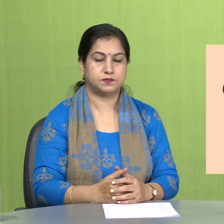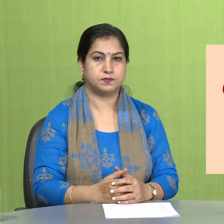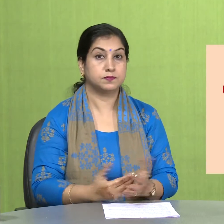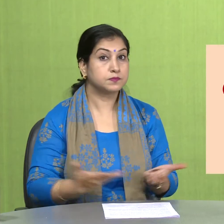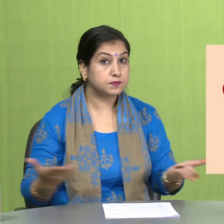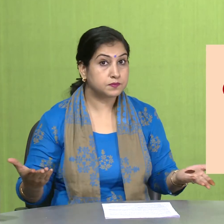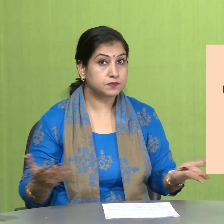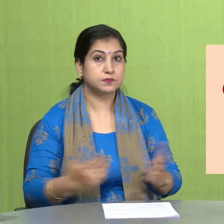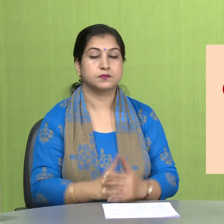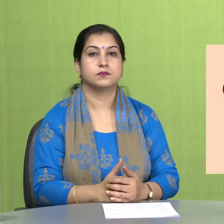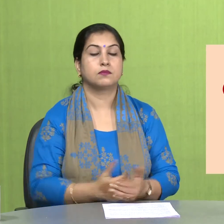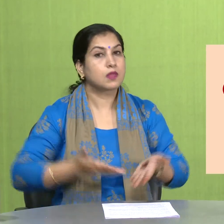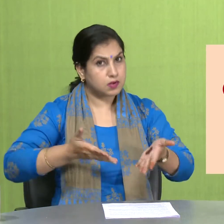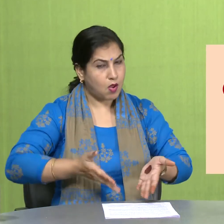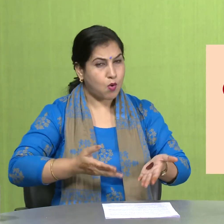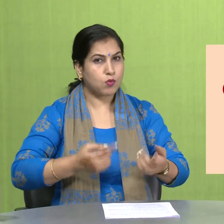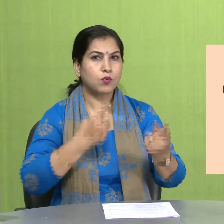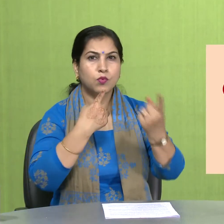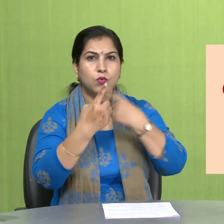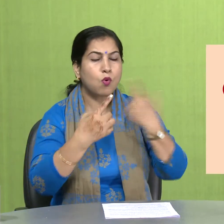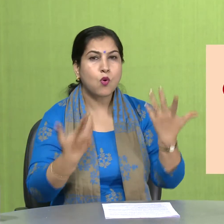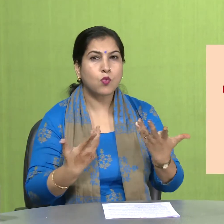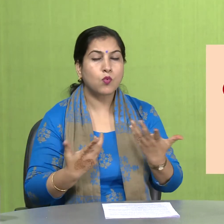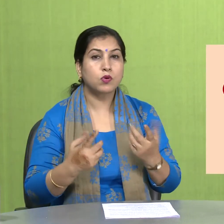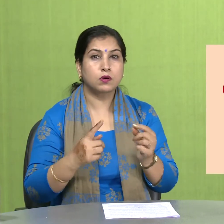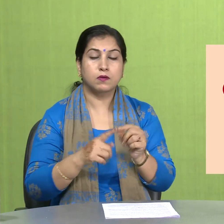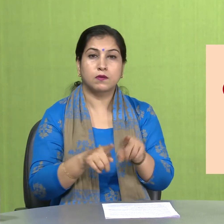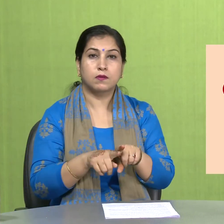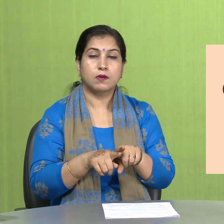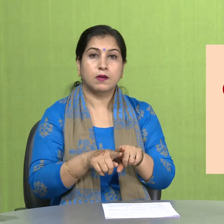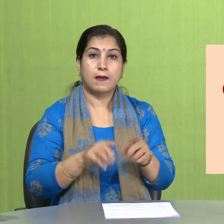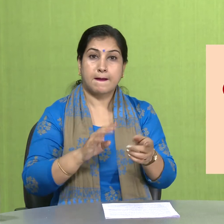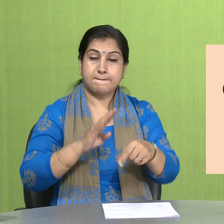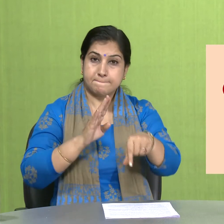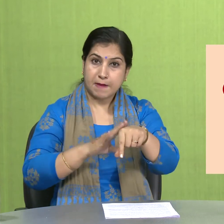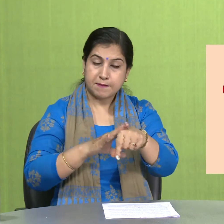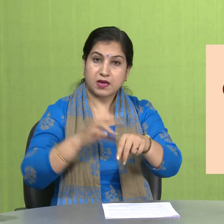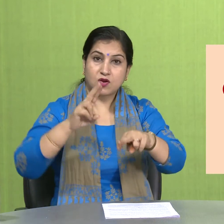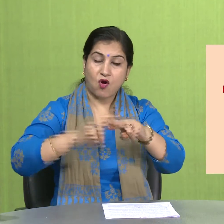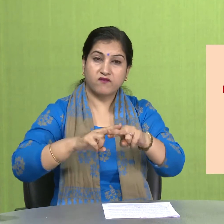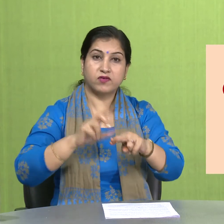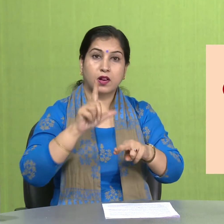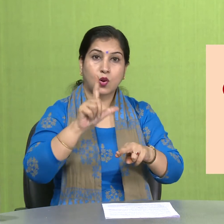Learners, now we will learn about the qualifications needed to become a member of the Lok Sabha.